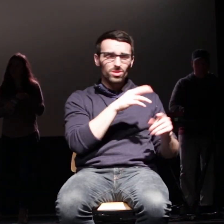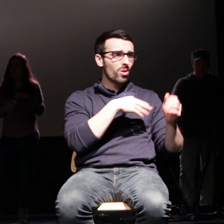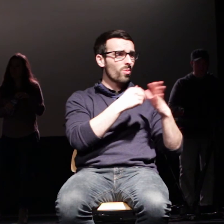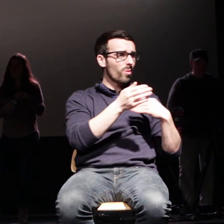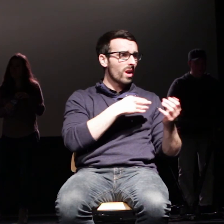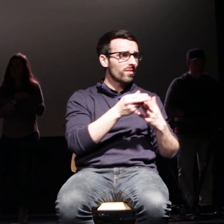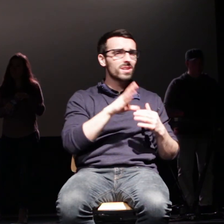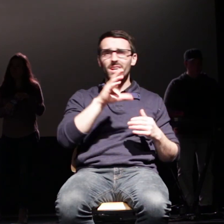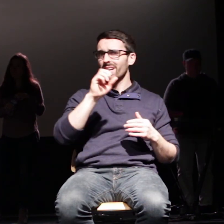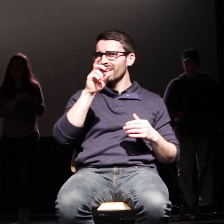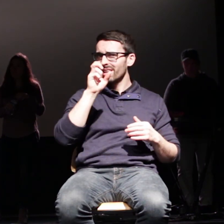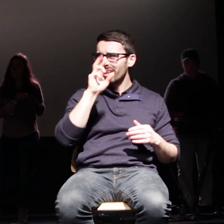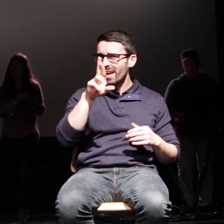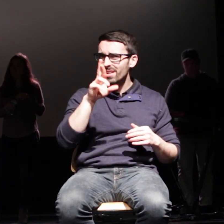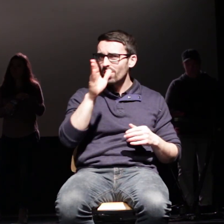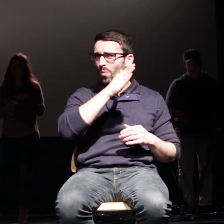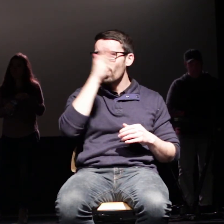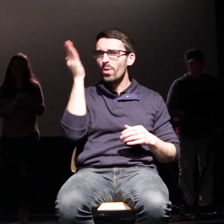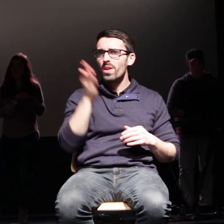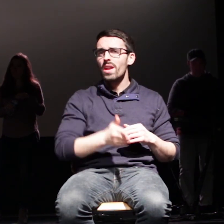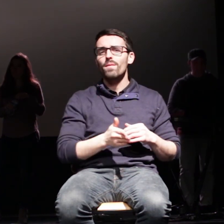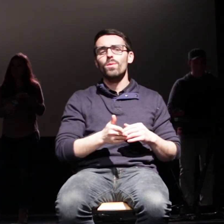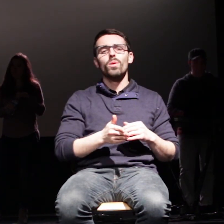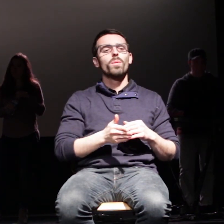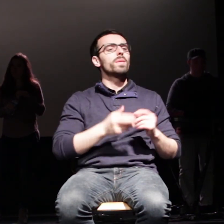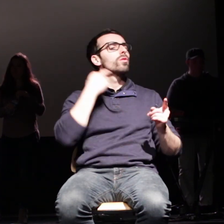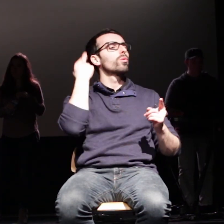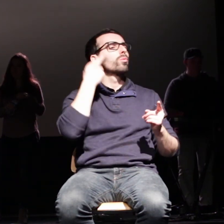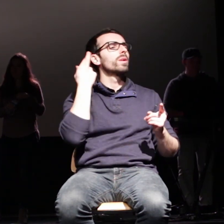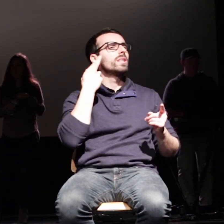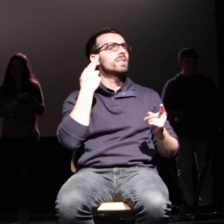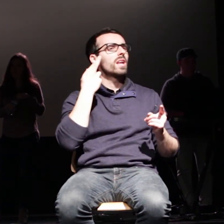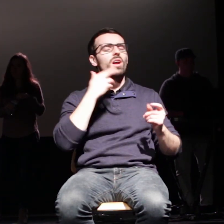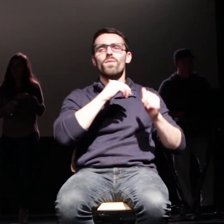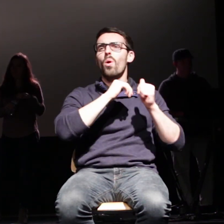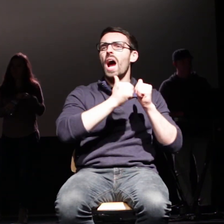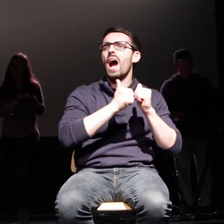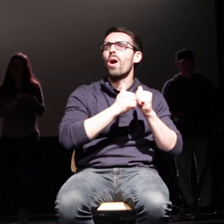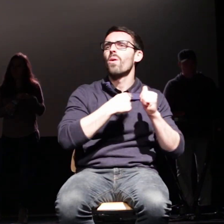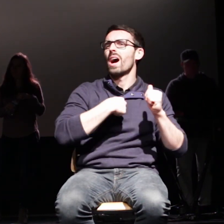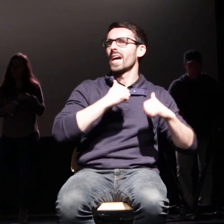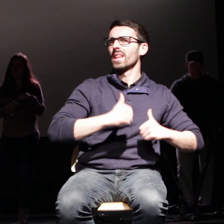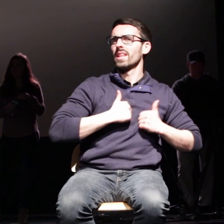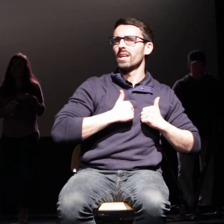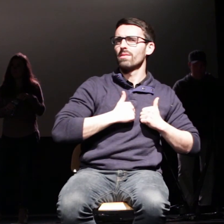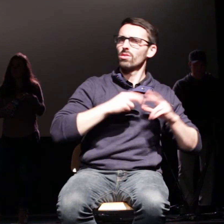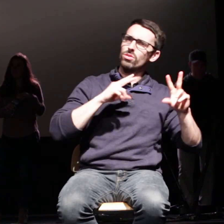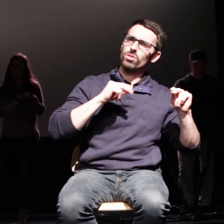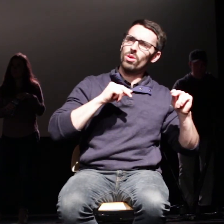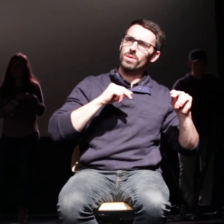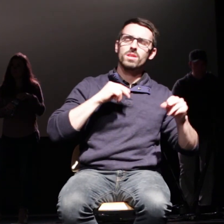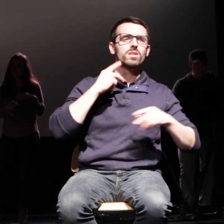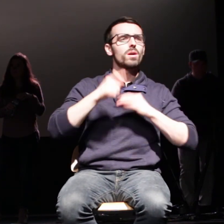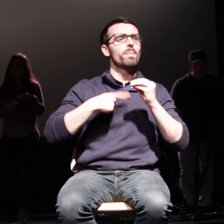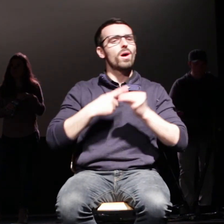will never, ever, ever define the way that I live. Because my life isn't just about this moment in this world right